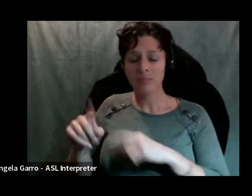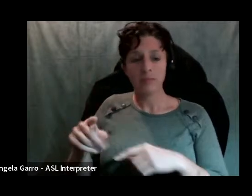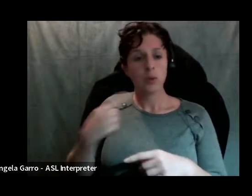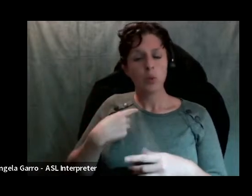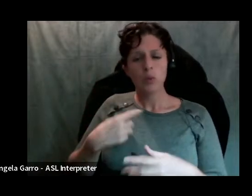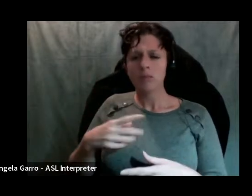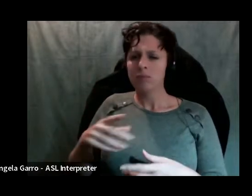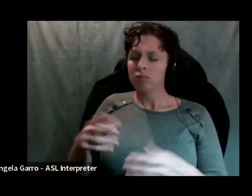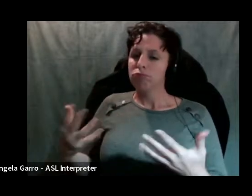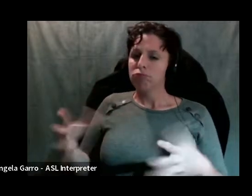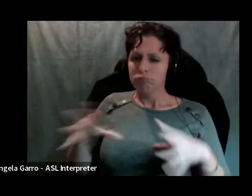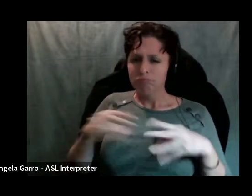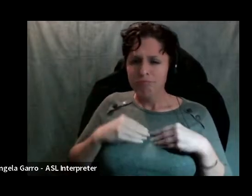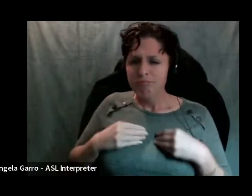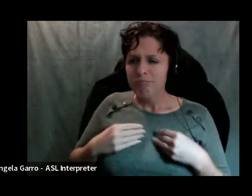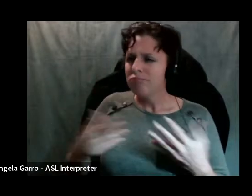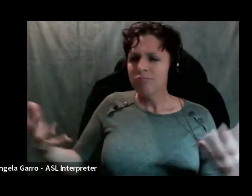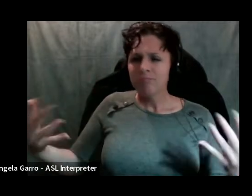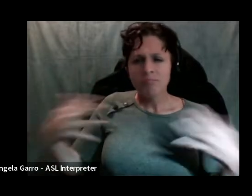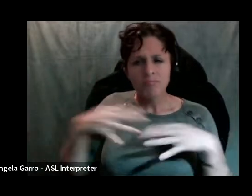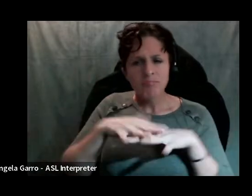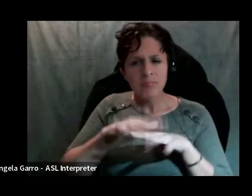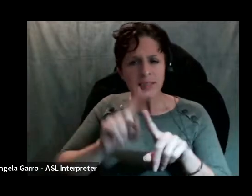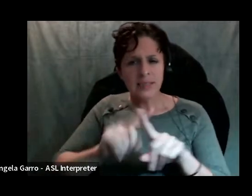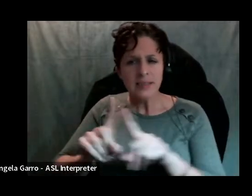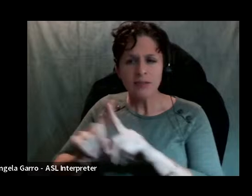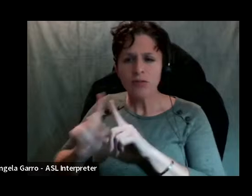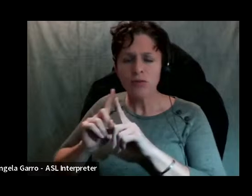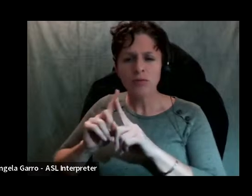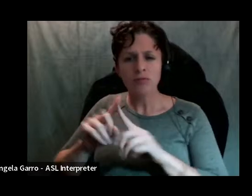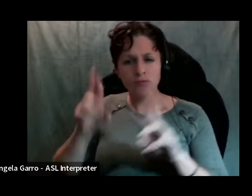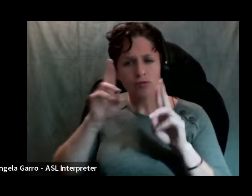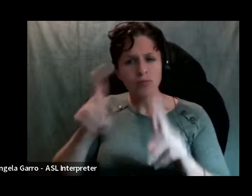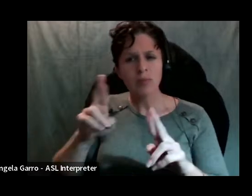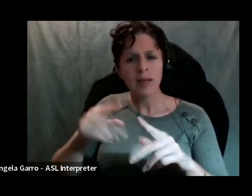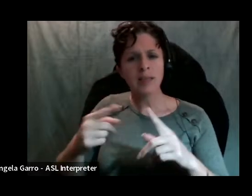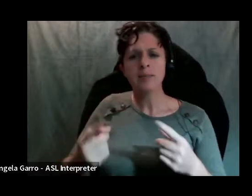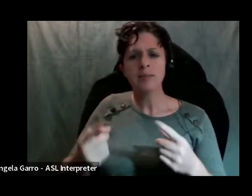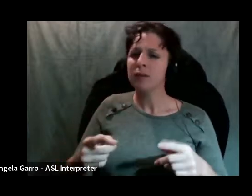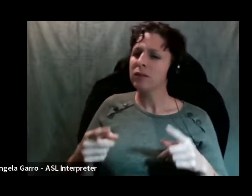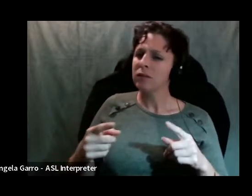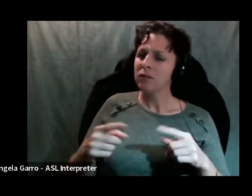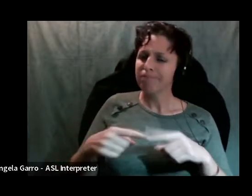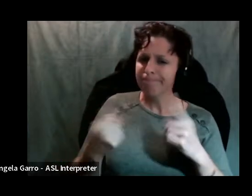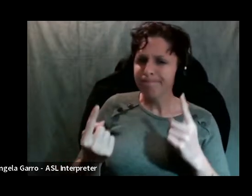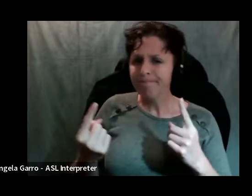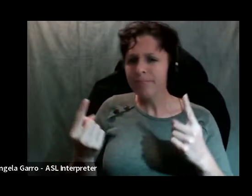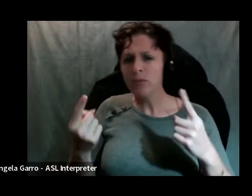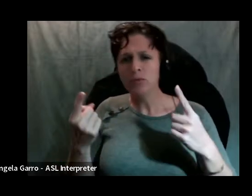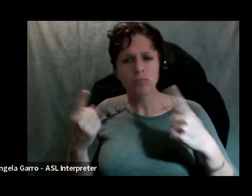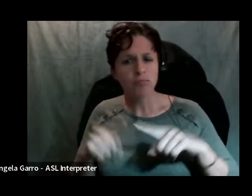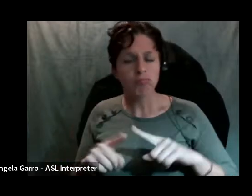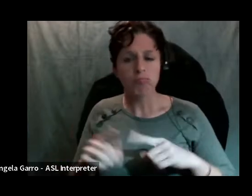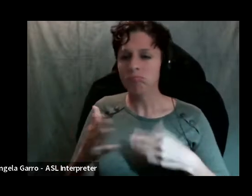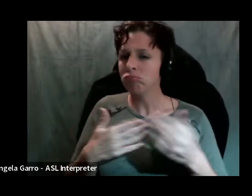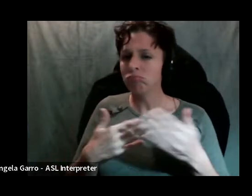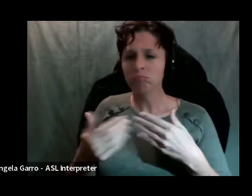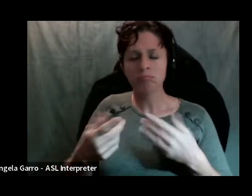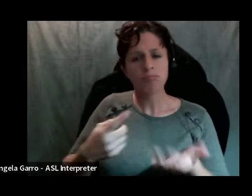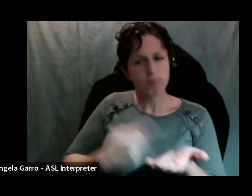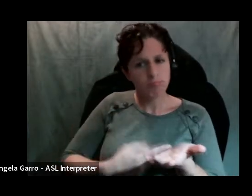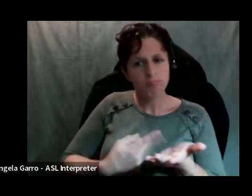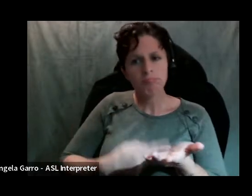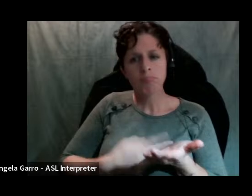in open and respectful debates. Sometimes we agree, and sometimes we don't. But it was